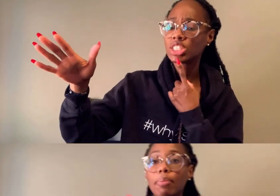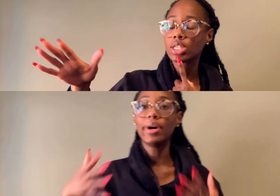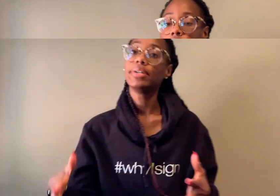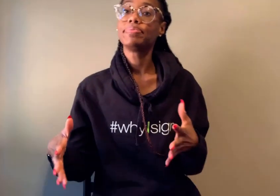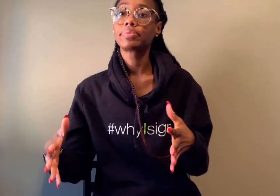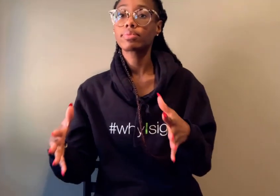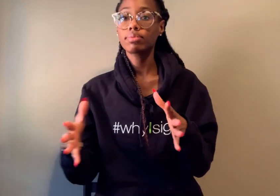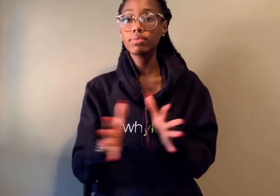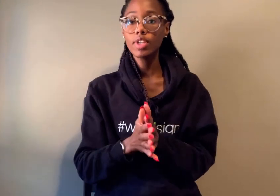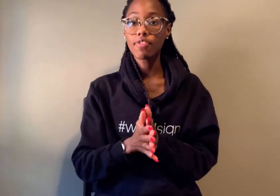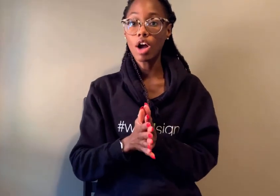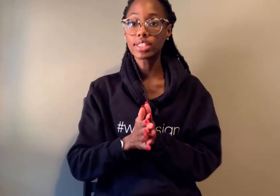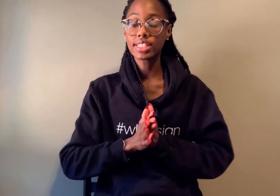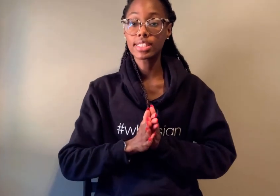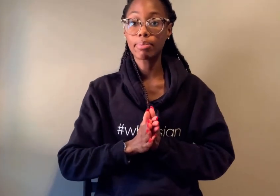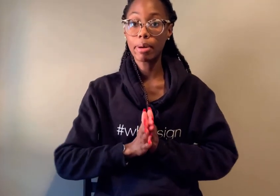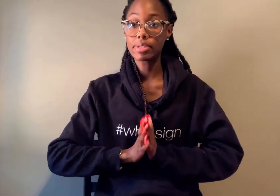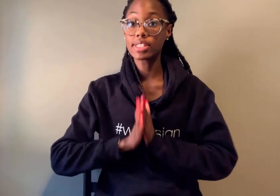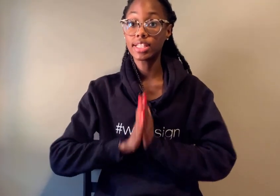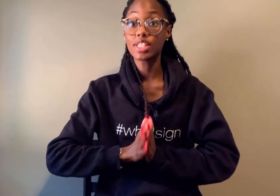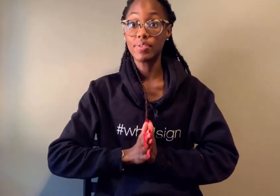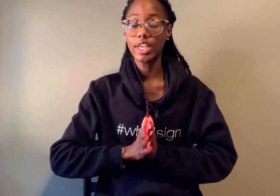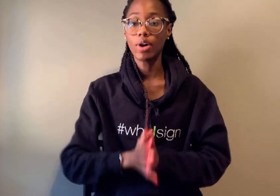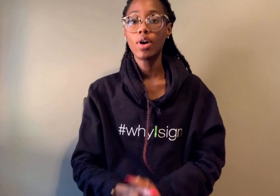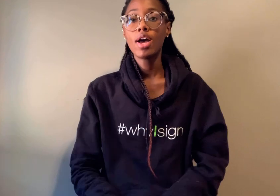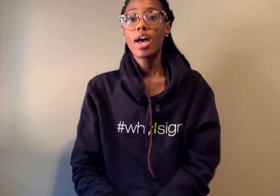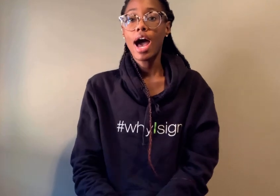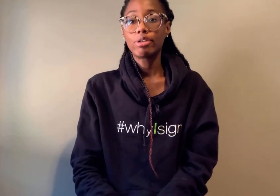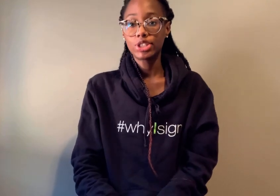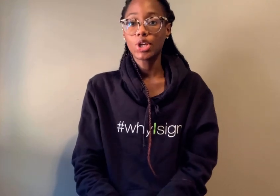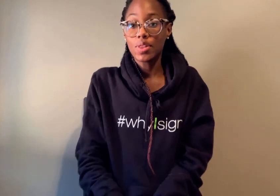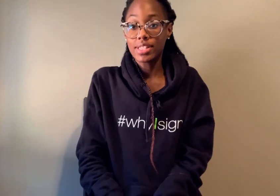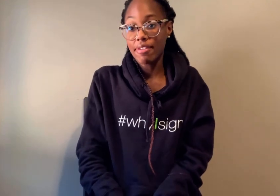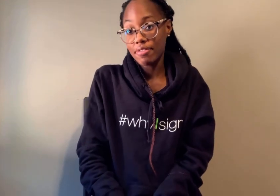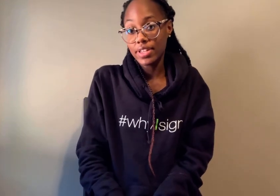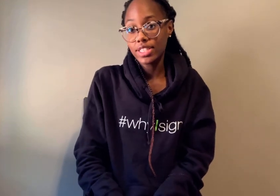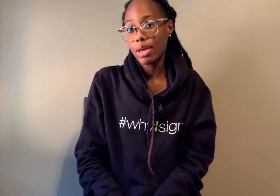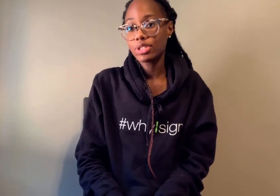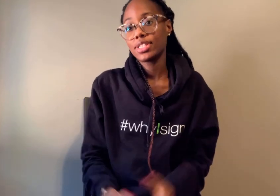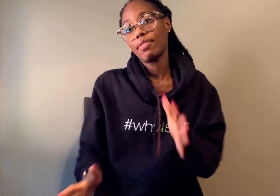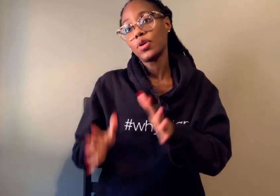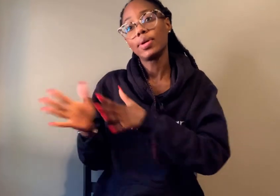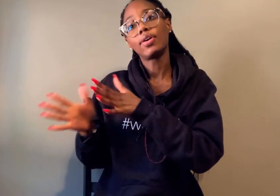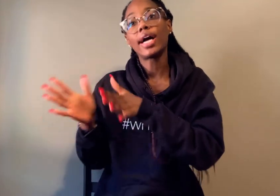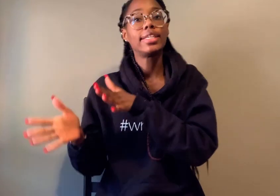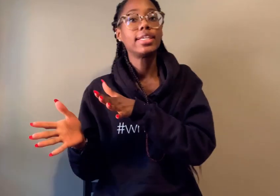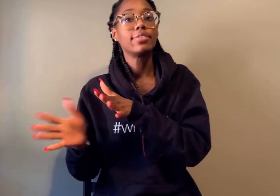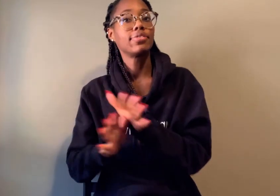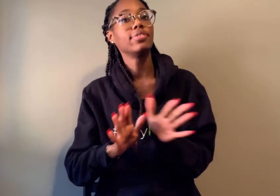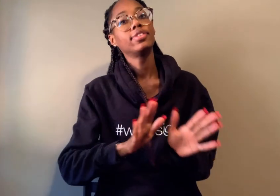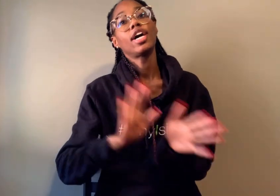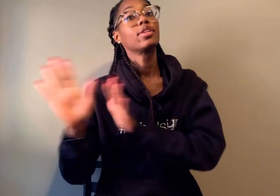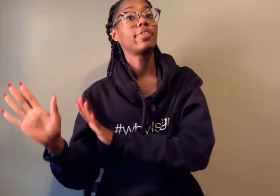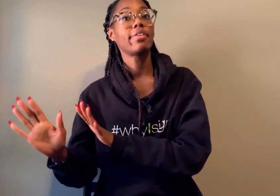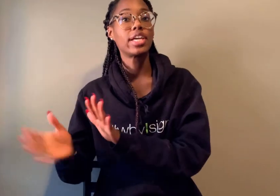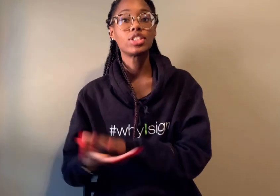But for all intents and purposes in this video, I will just show you the sign for finish. I was just giving you a little idea of the other variation of